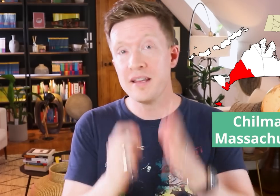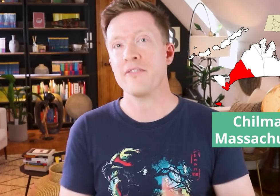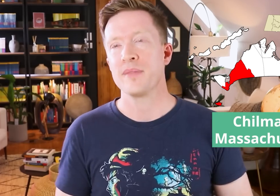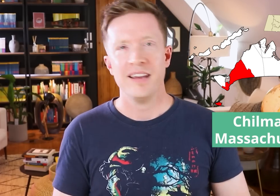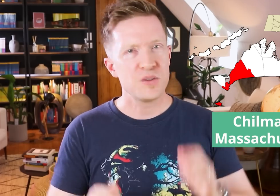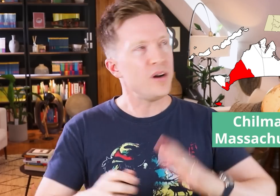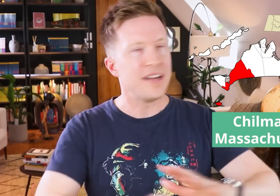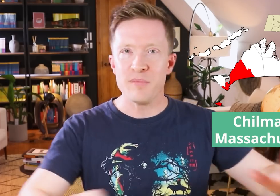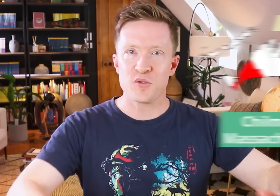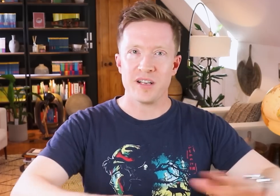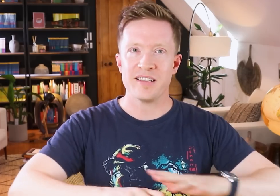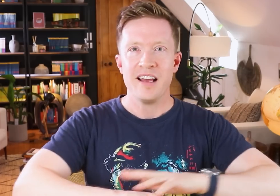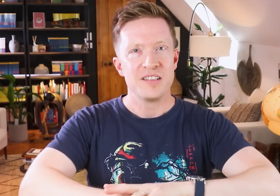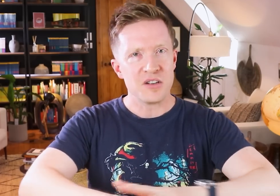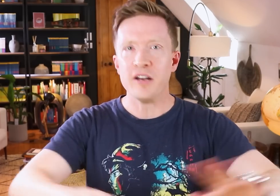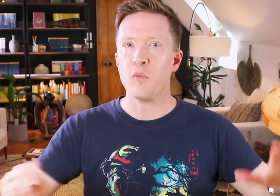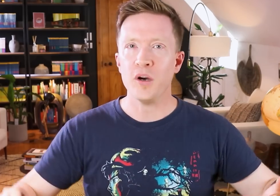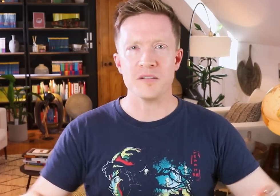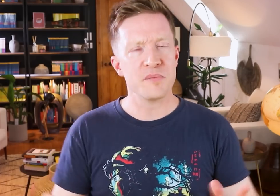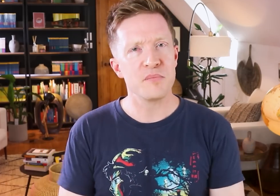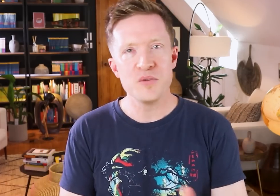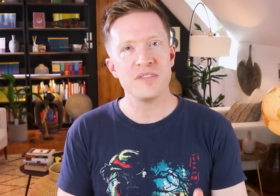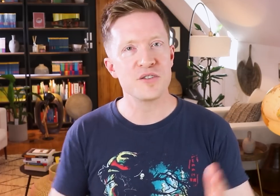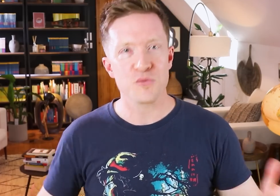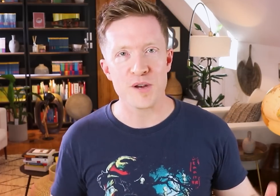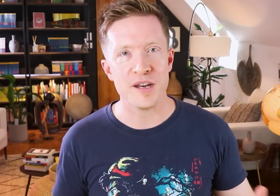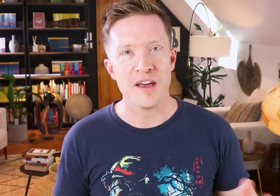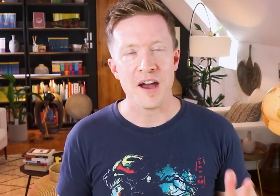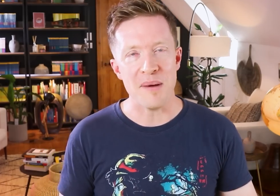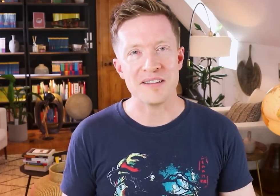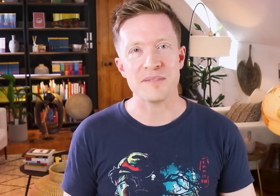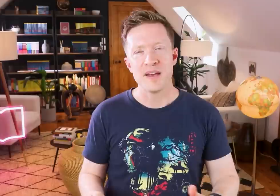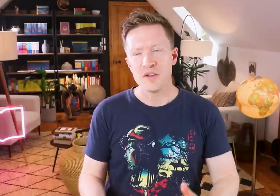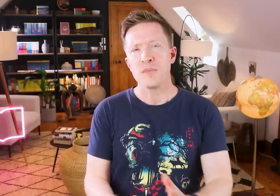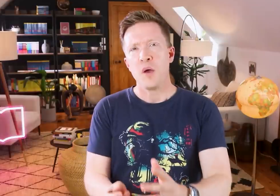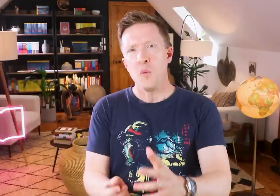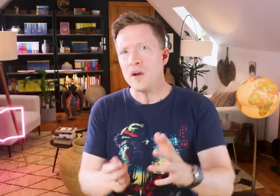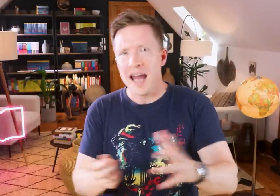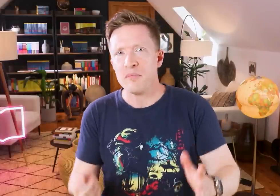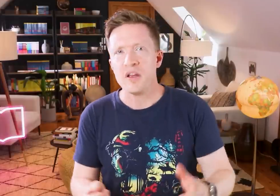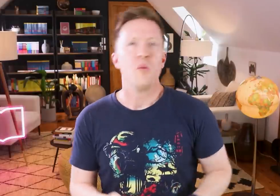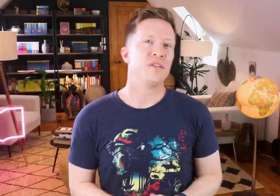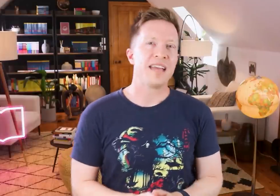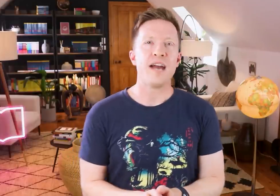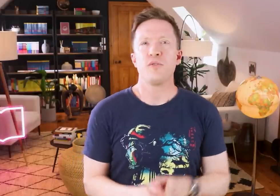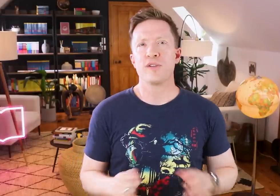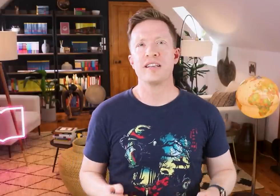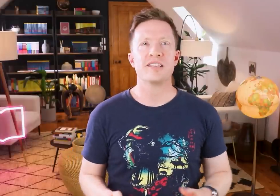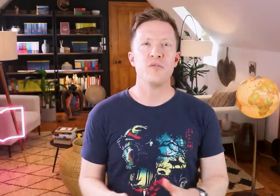deaf. It's quite an image really, this silent world, something beautifully serene about it. So what happened? Well, the town created its own